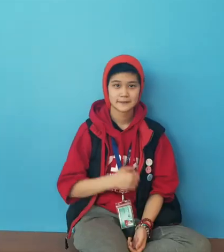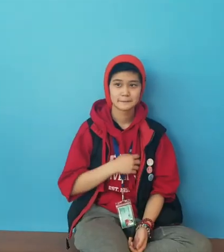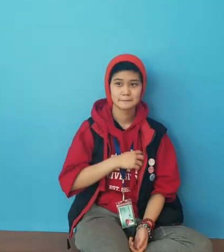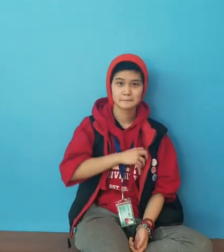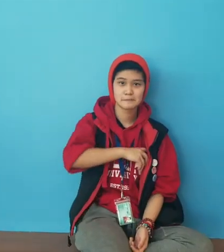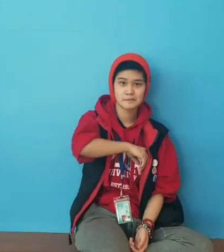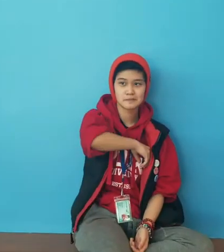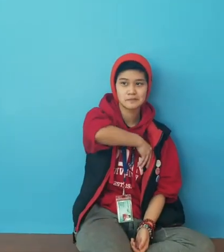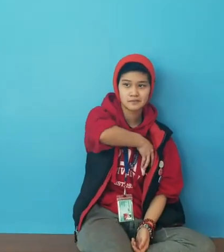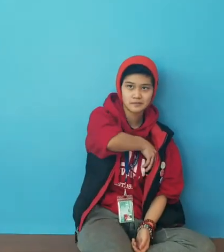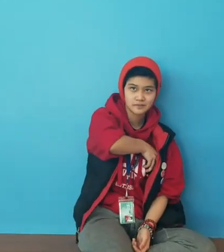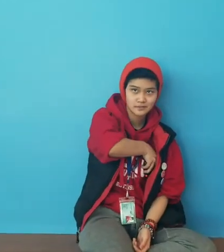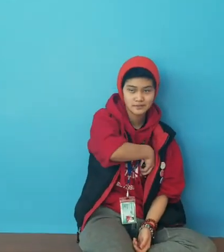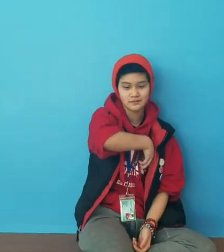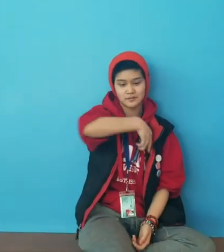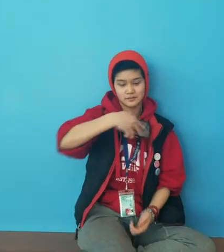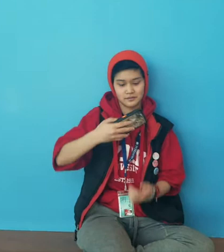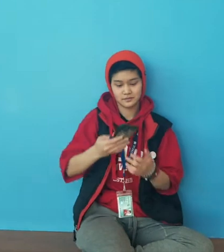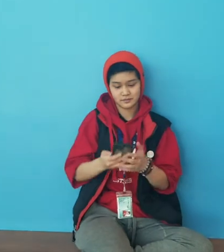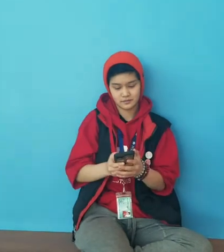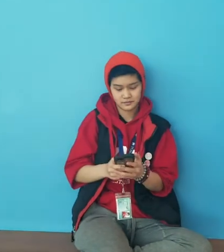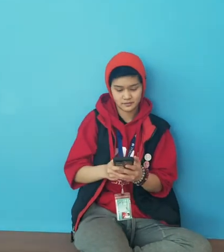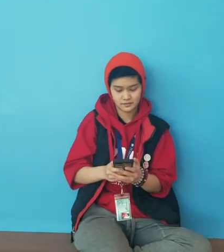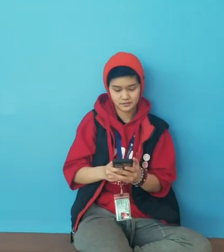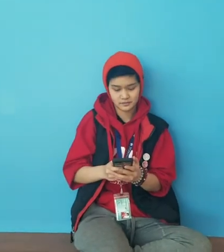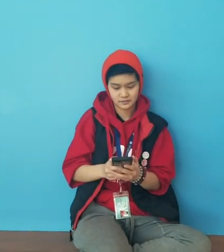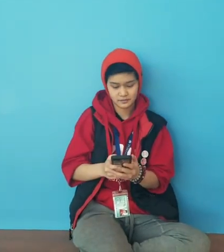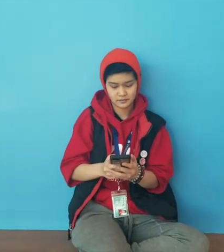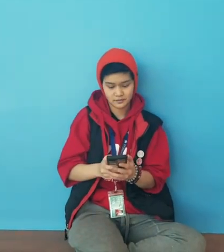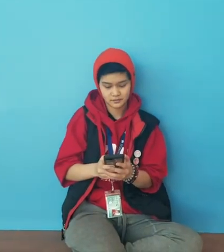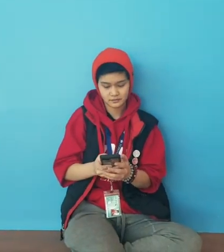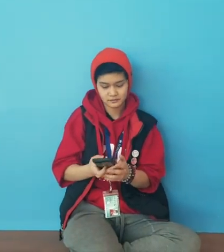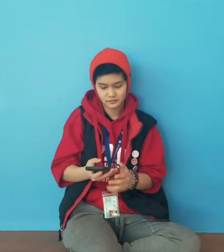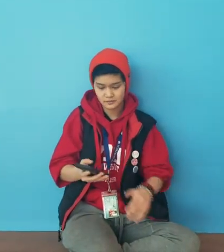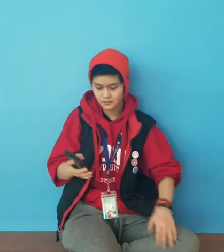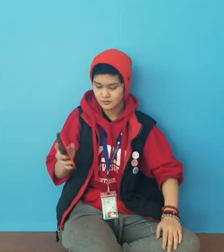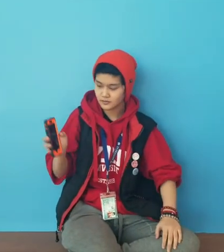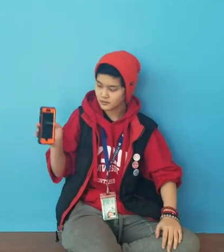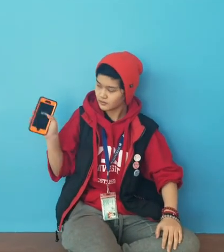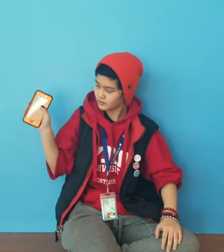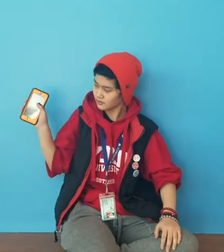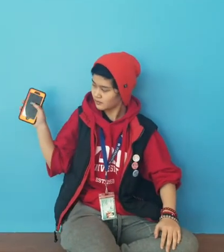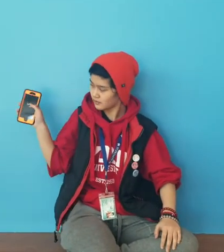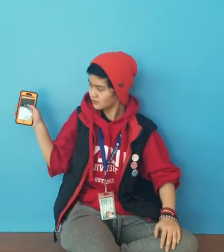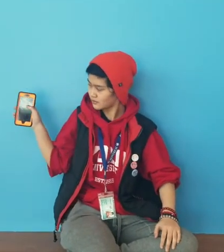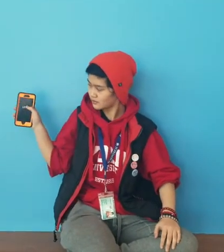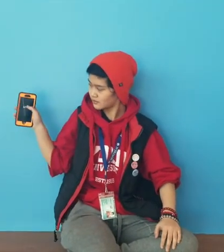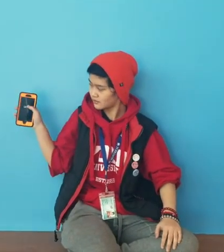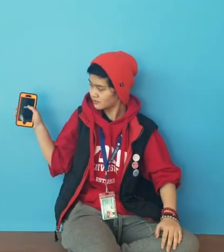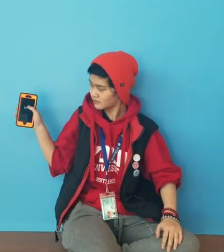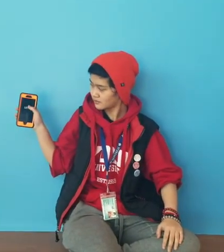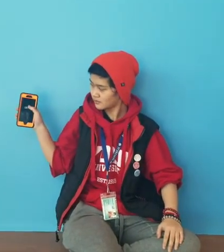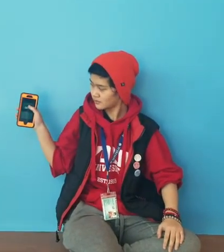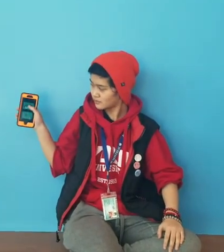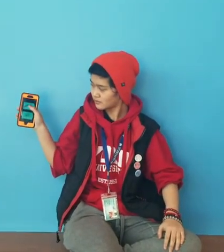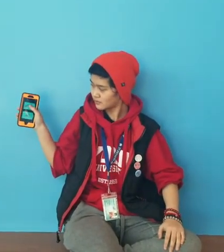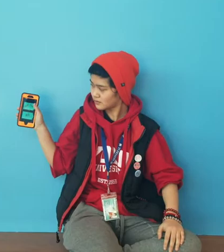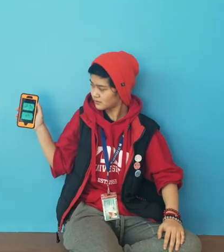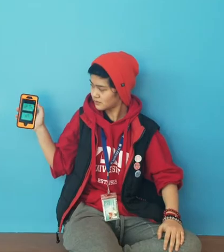of hearing wants to communicate with a person who is hard of hearing? Well, the app has two options. The first being translating sound into someone